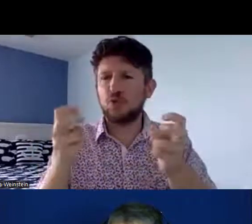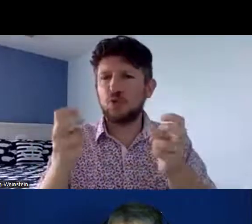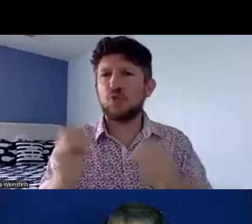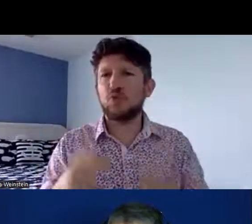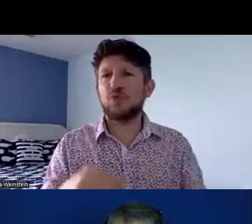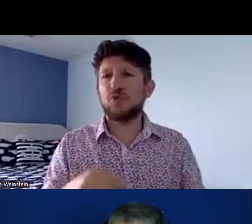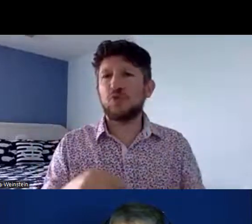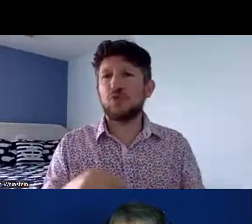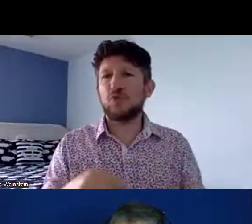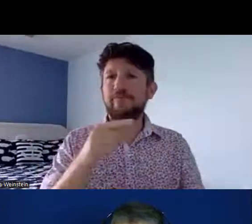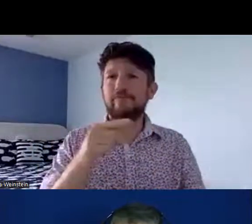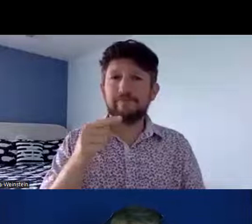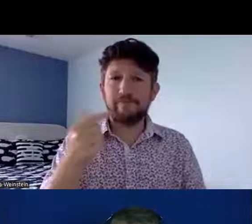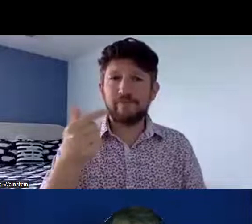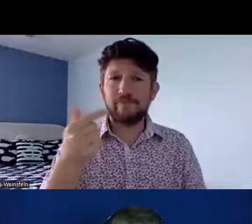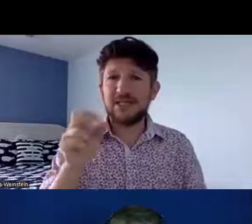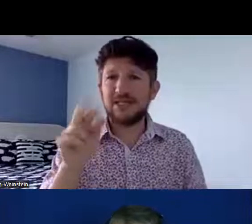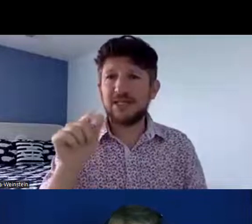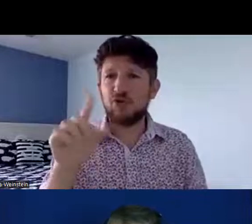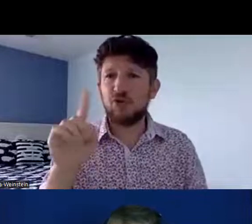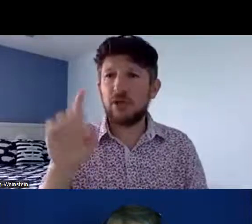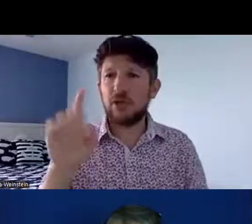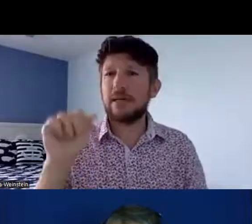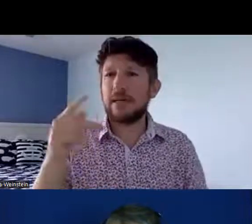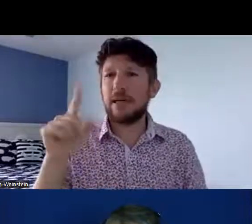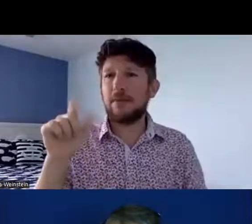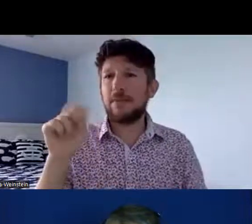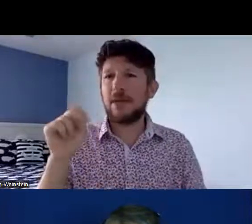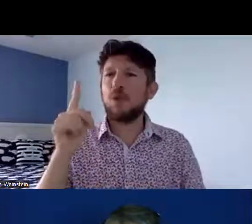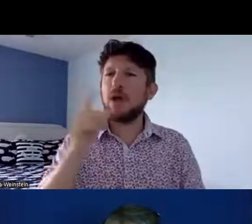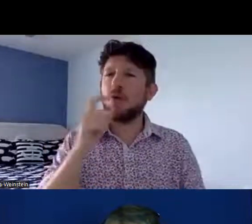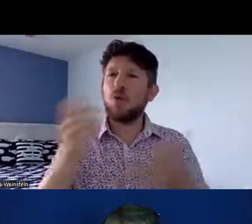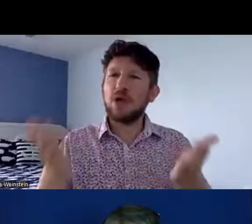And how do we solve the issues that arise?